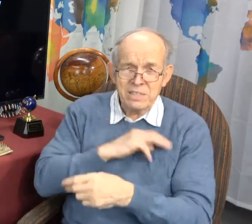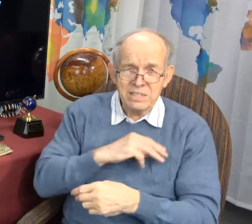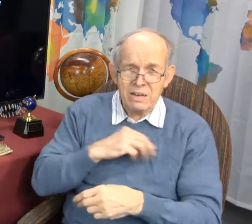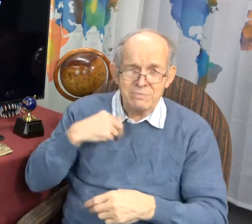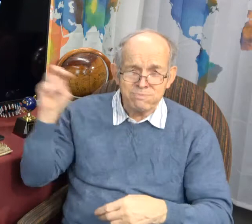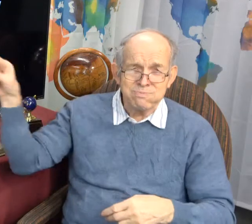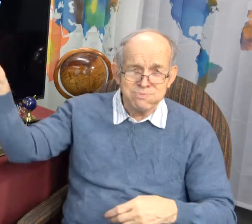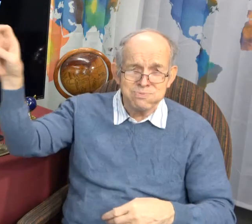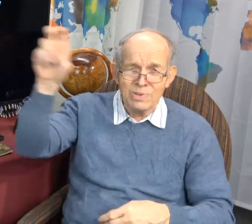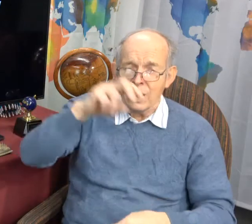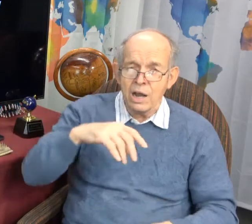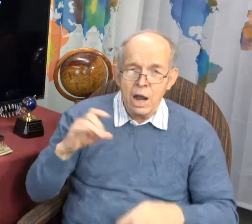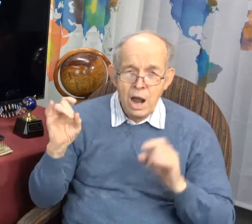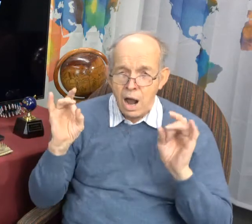missionary.